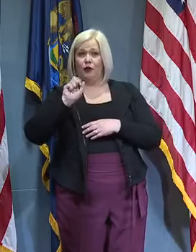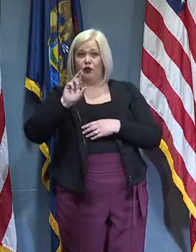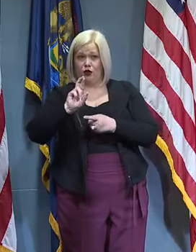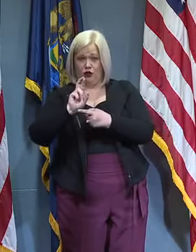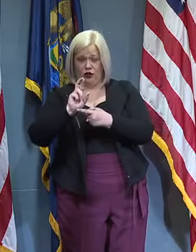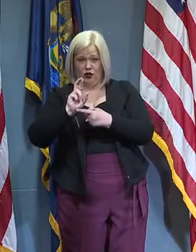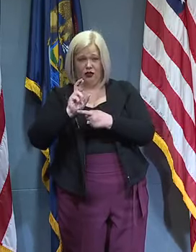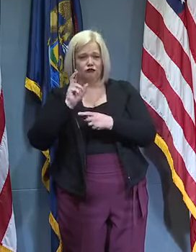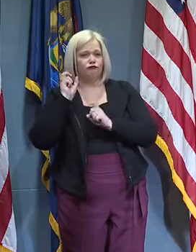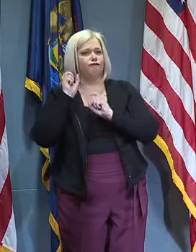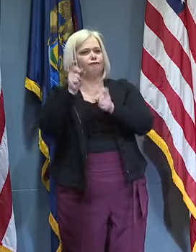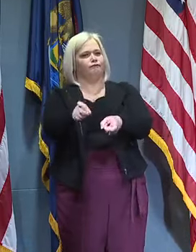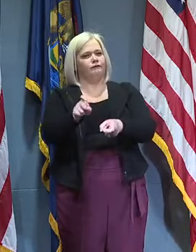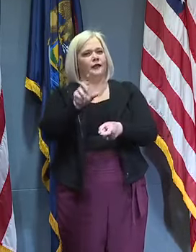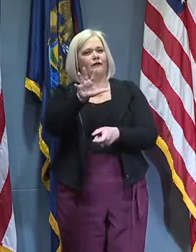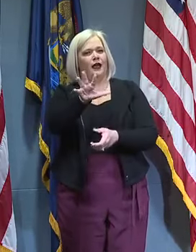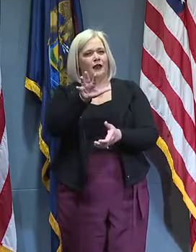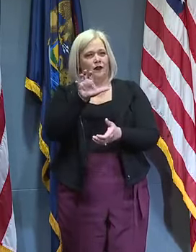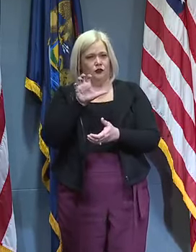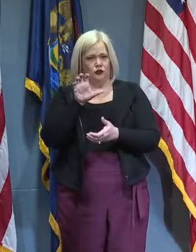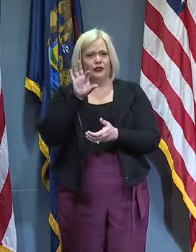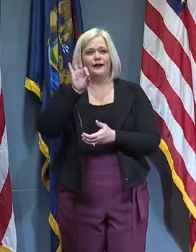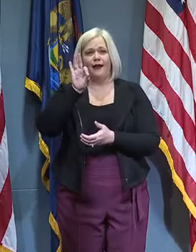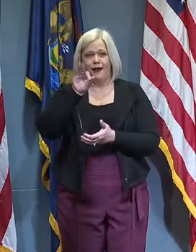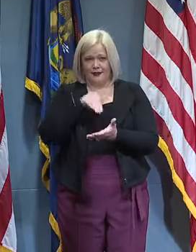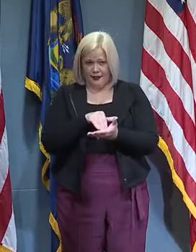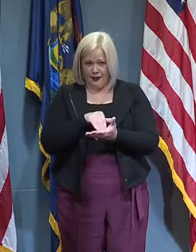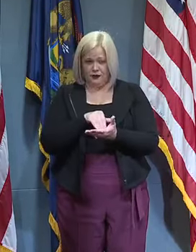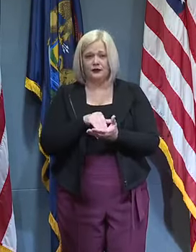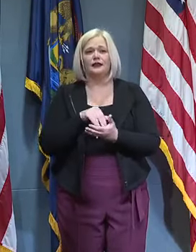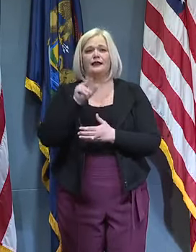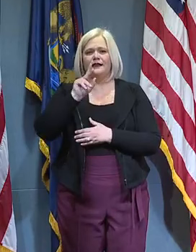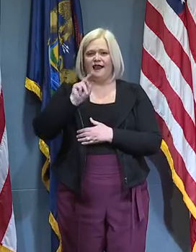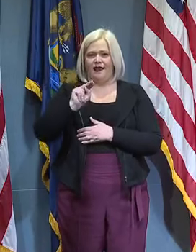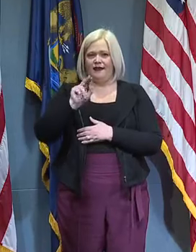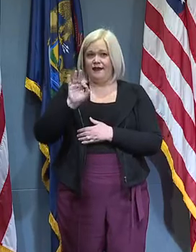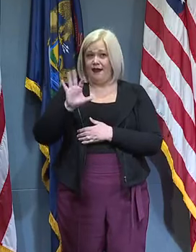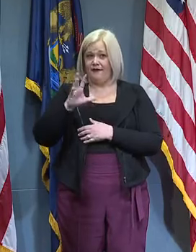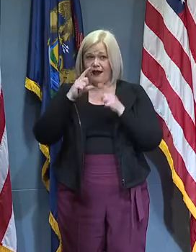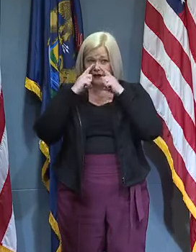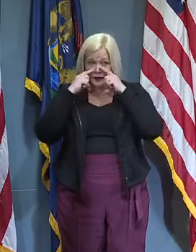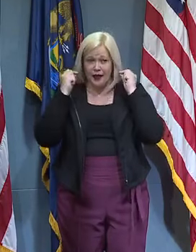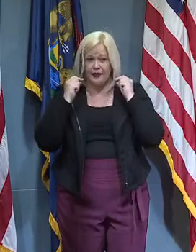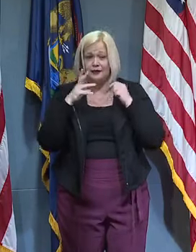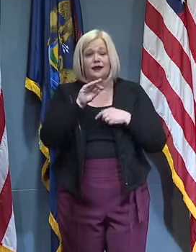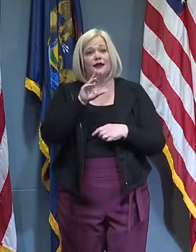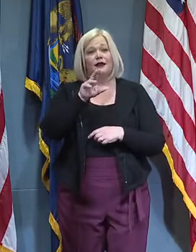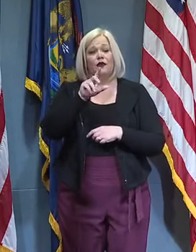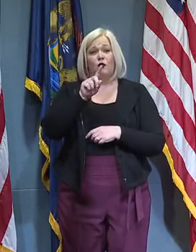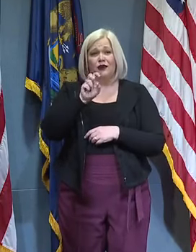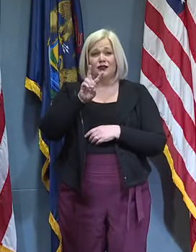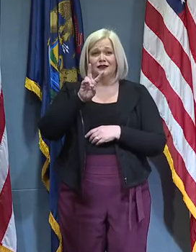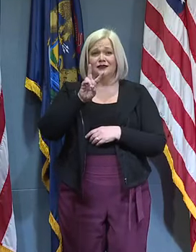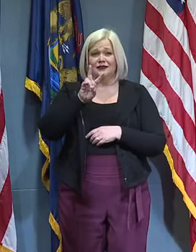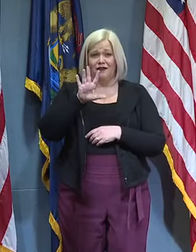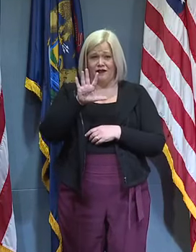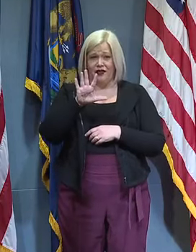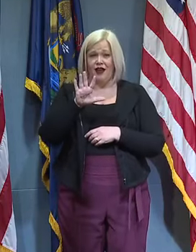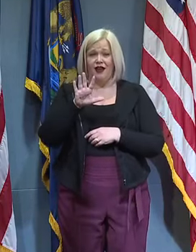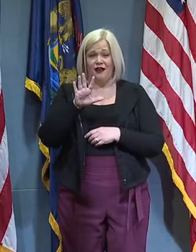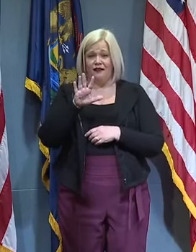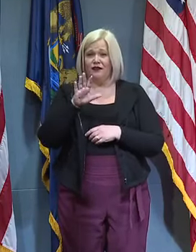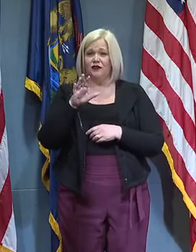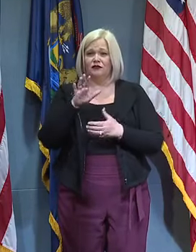of 5,900 KN95 masks and 170 pails of sanitizer to